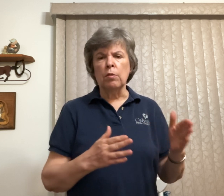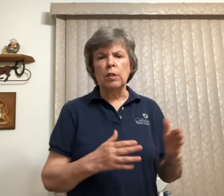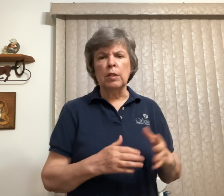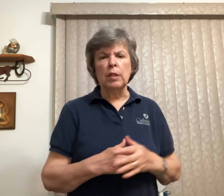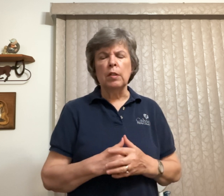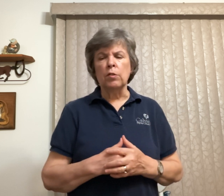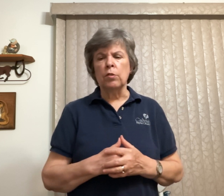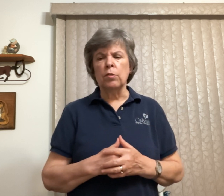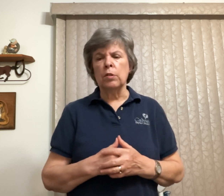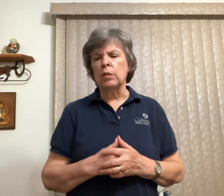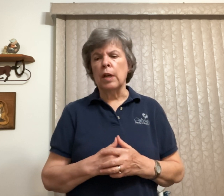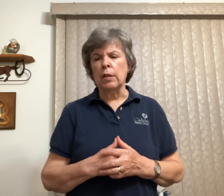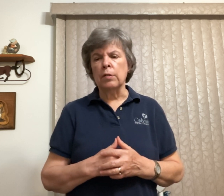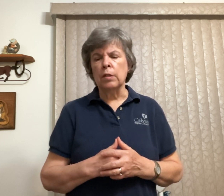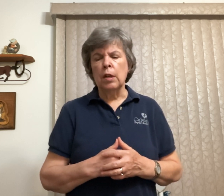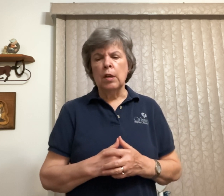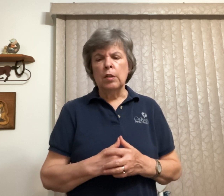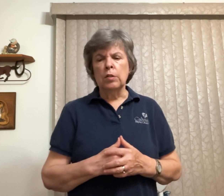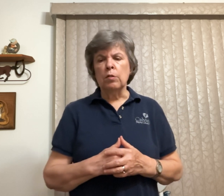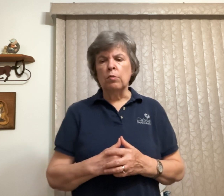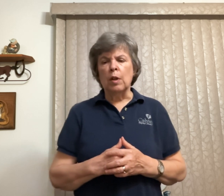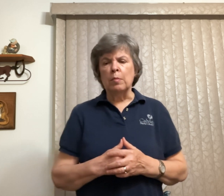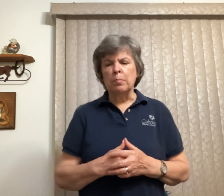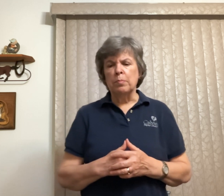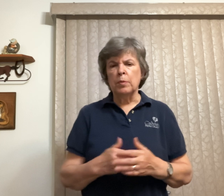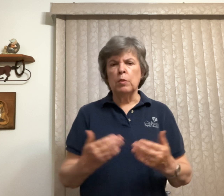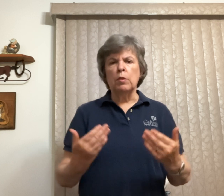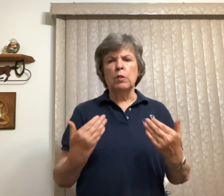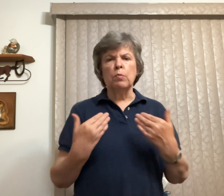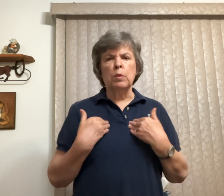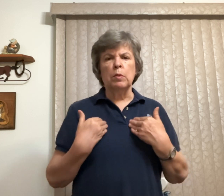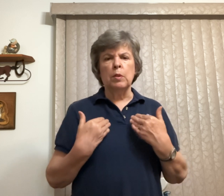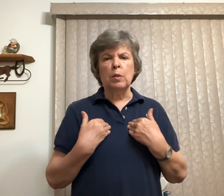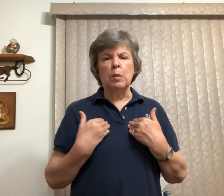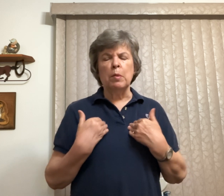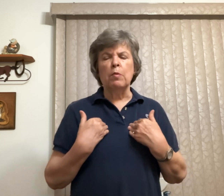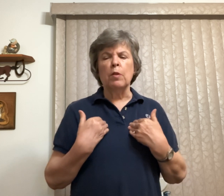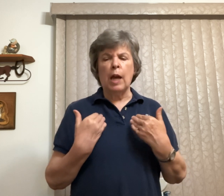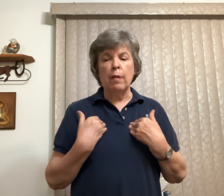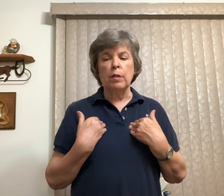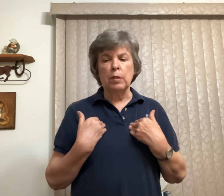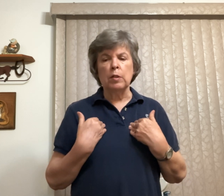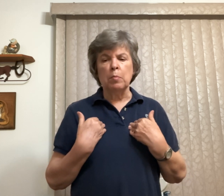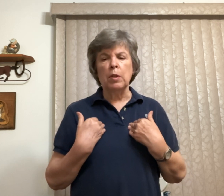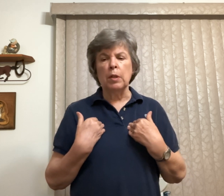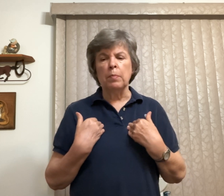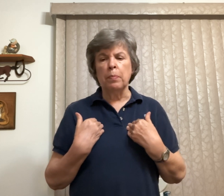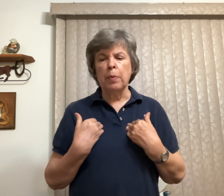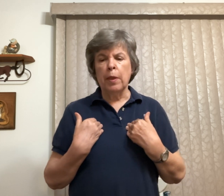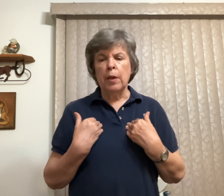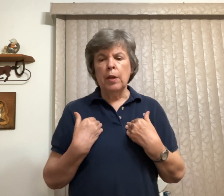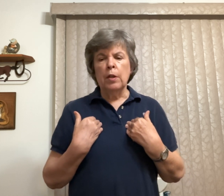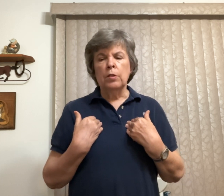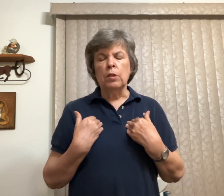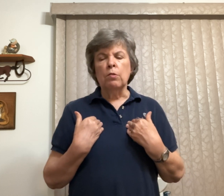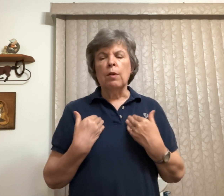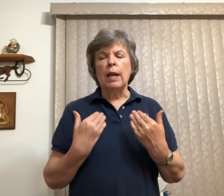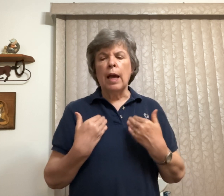learning English syntax. So this would simply be for having something. So I